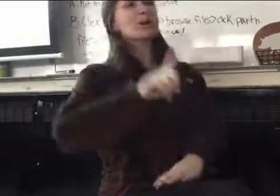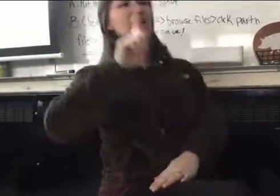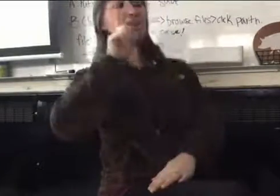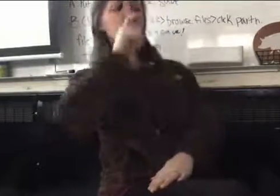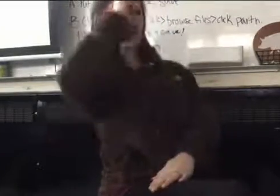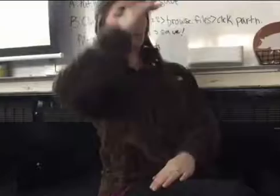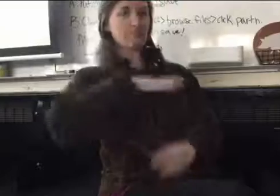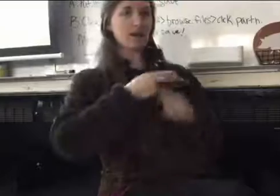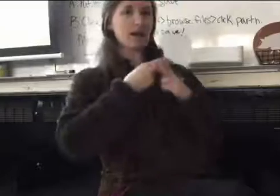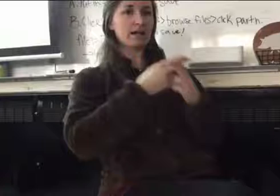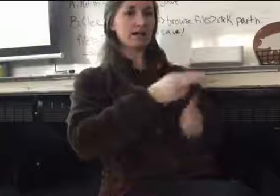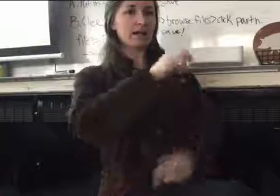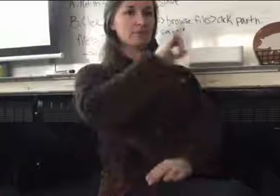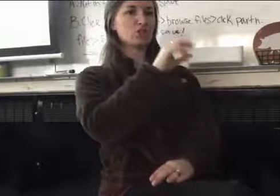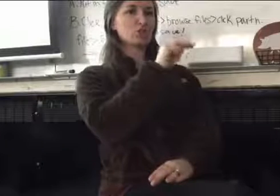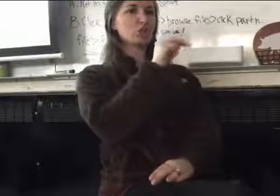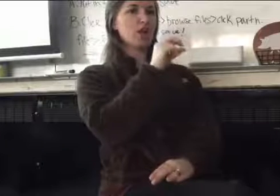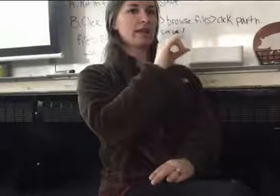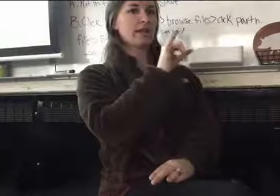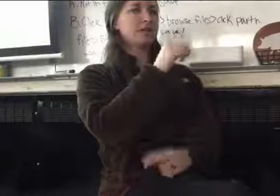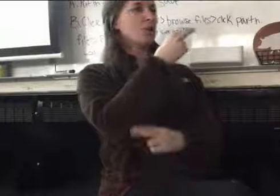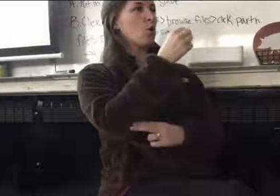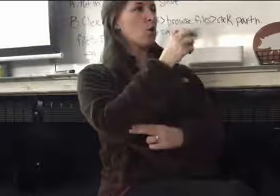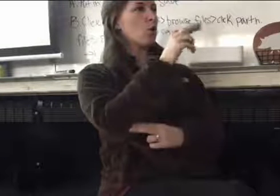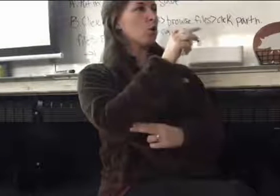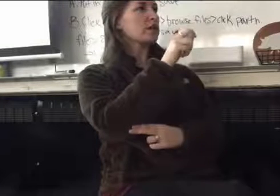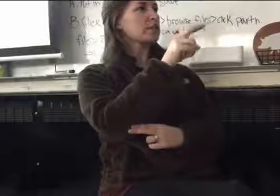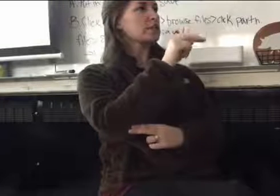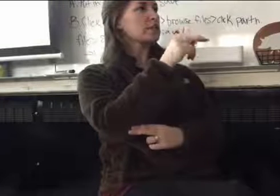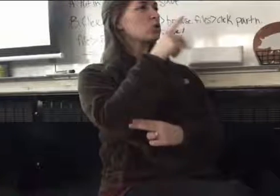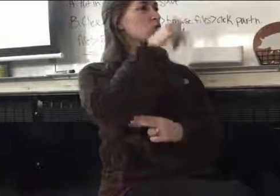guy named Johnny Horton before. Anybody remember from where? Nope.